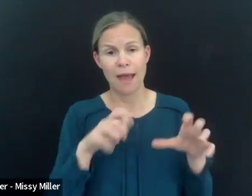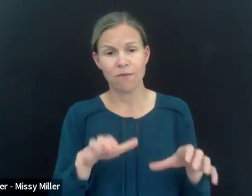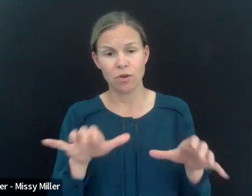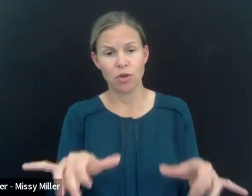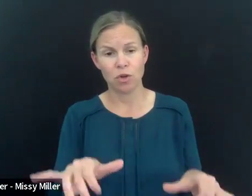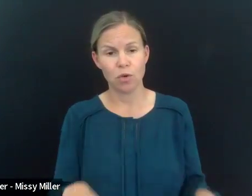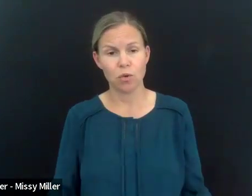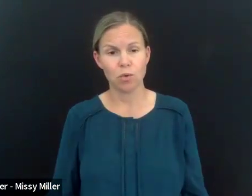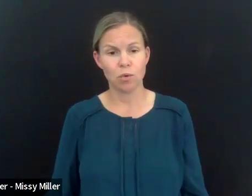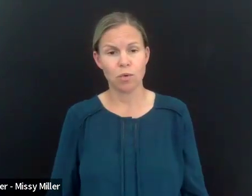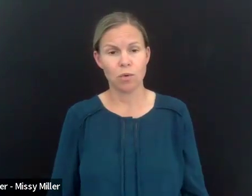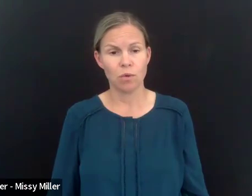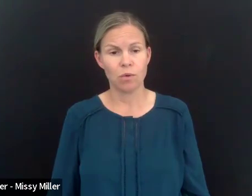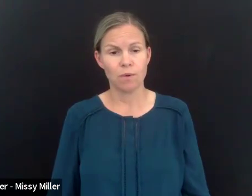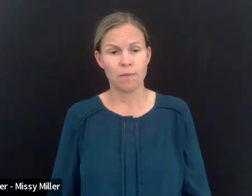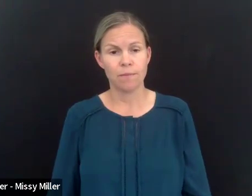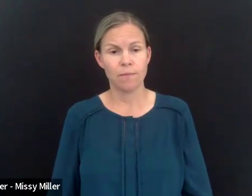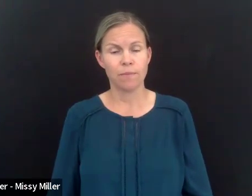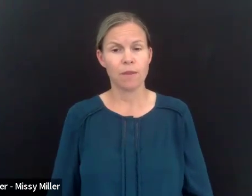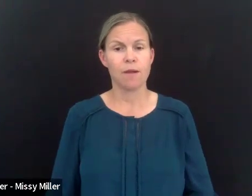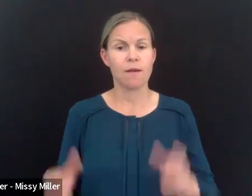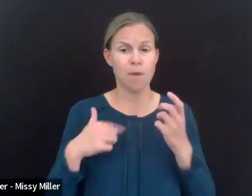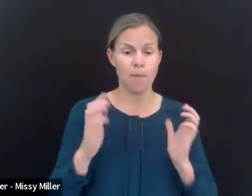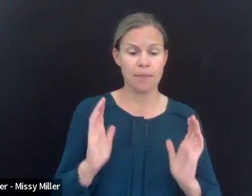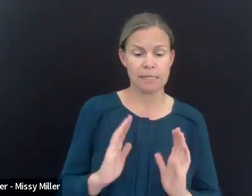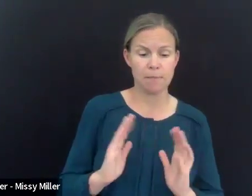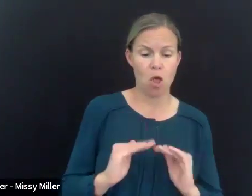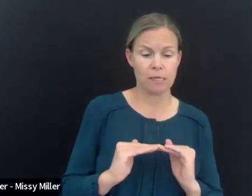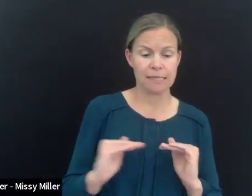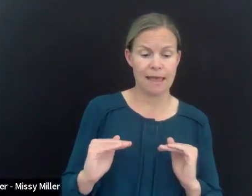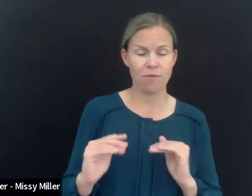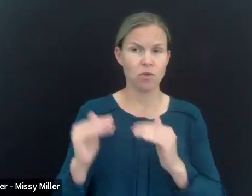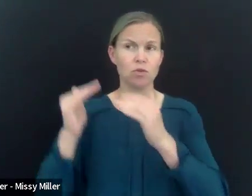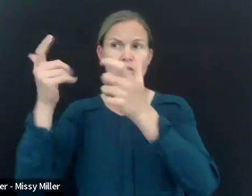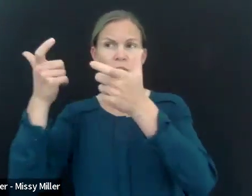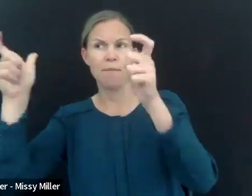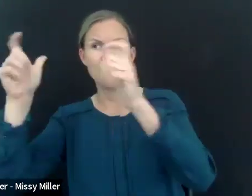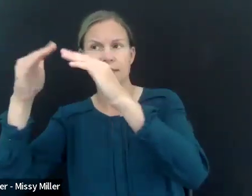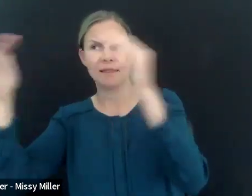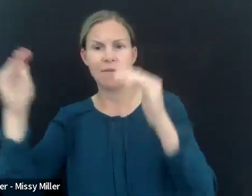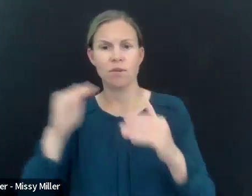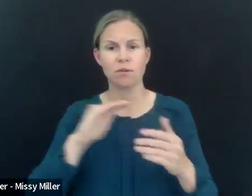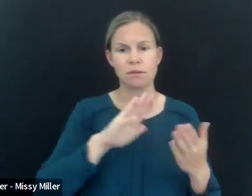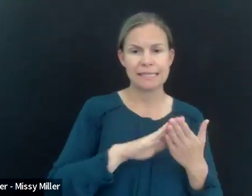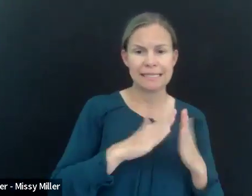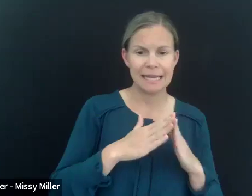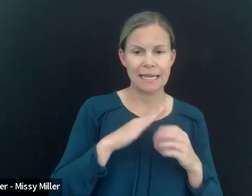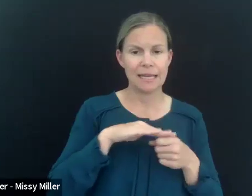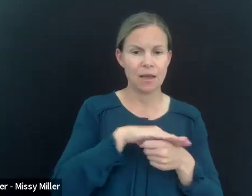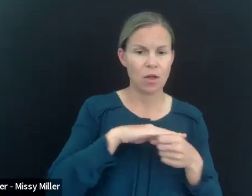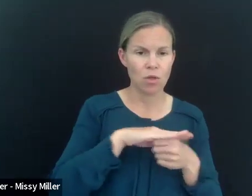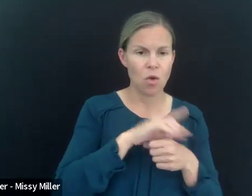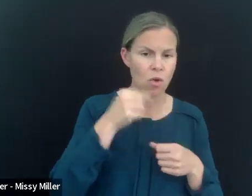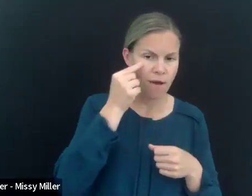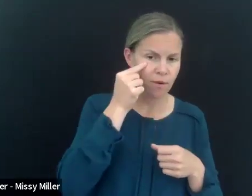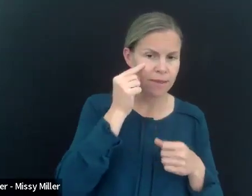like on the smallest level to the largest level, like city council, your local government, your state, all